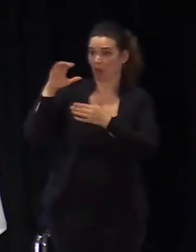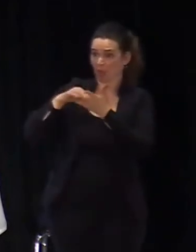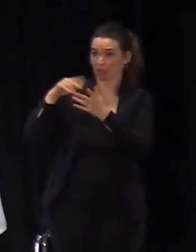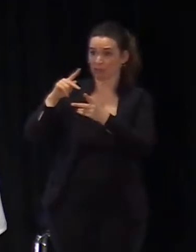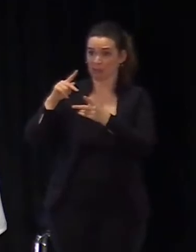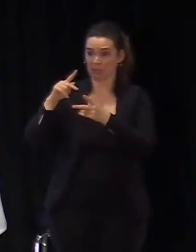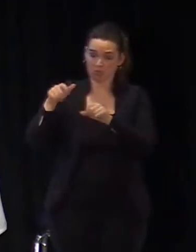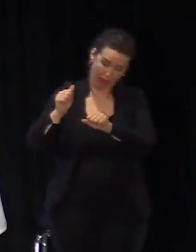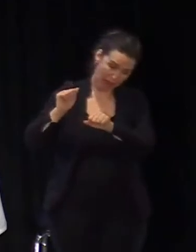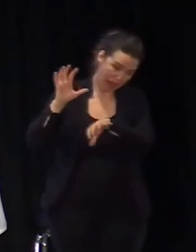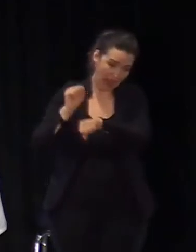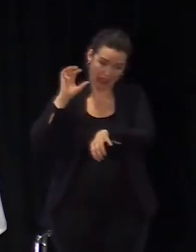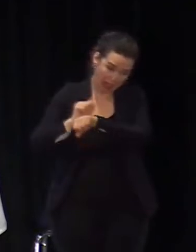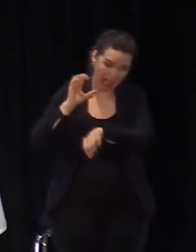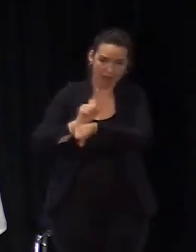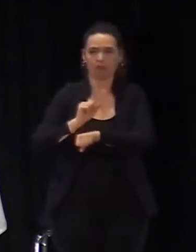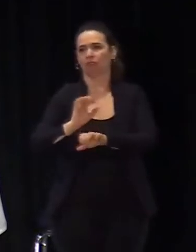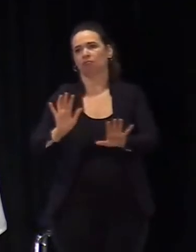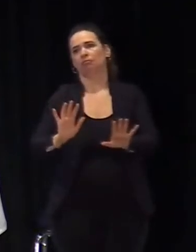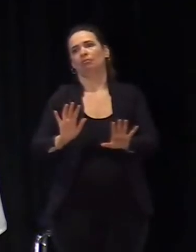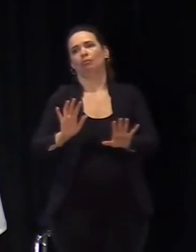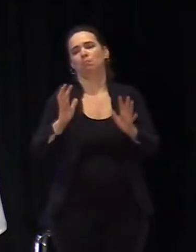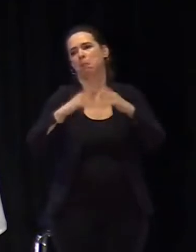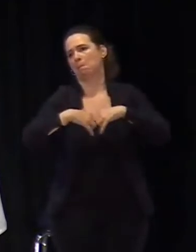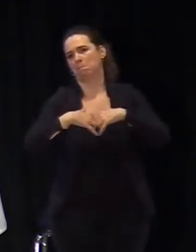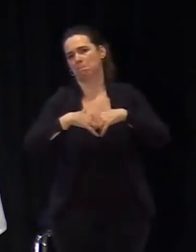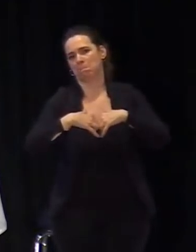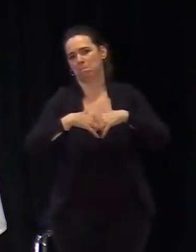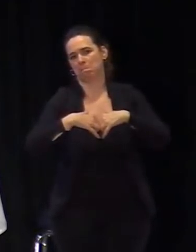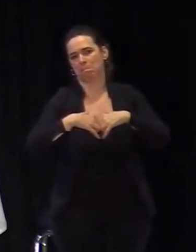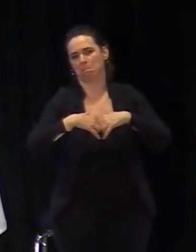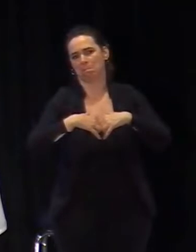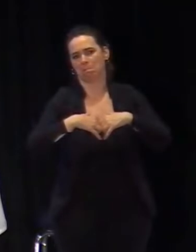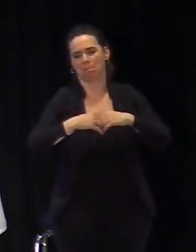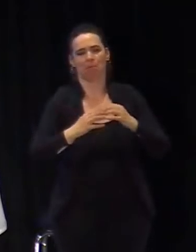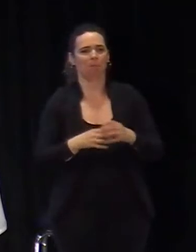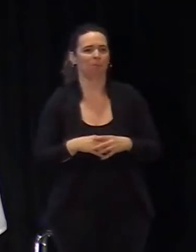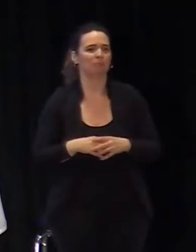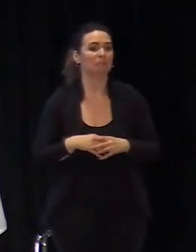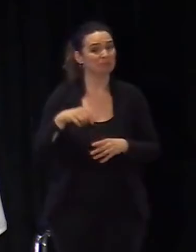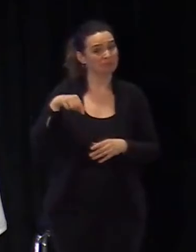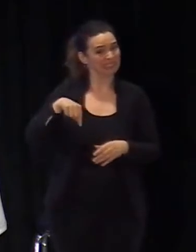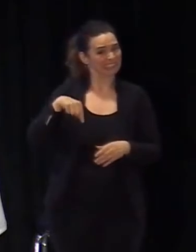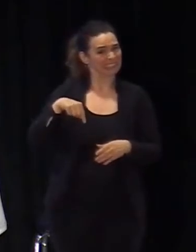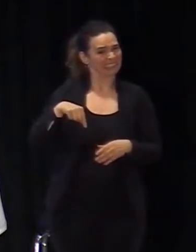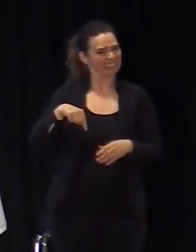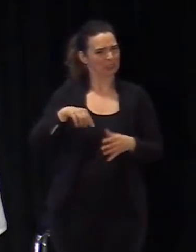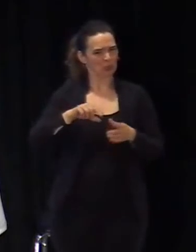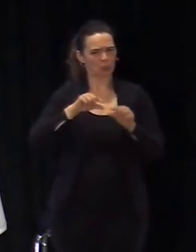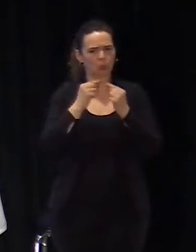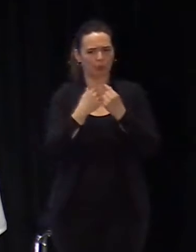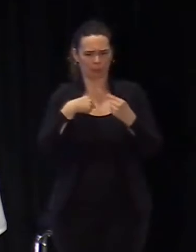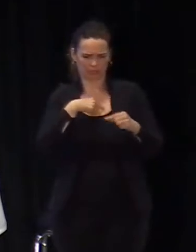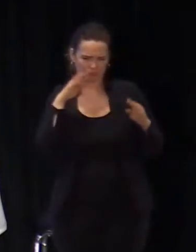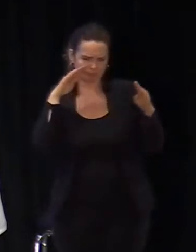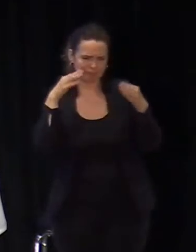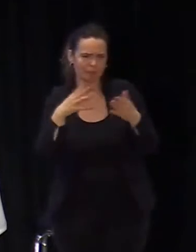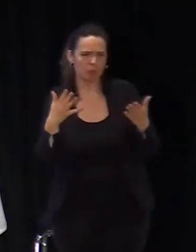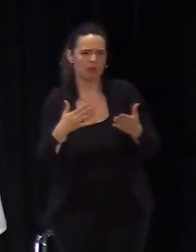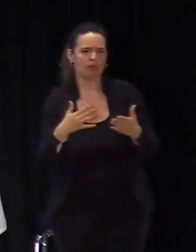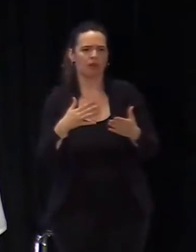You're probably going to have a better percentage in this group because we have dedicated slots for